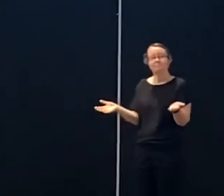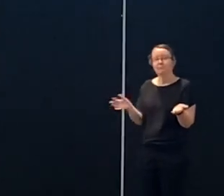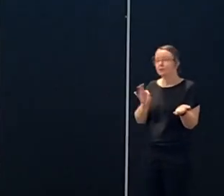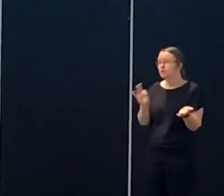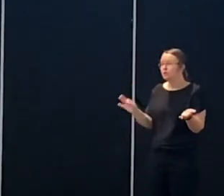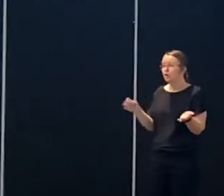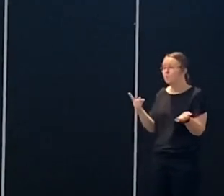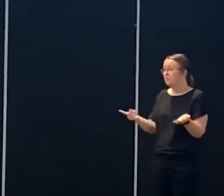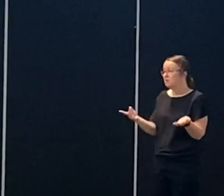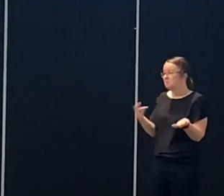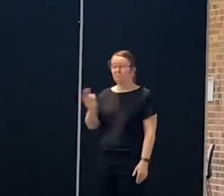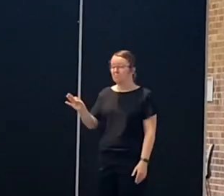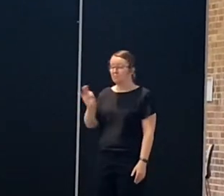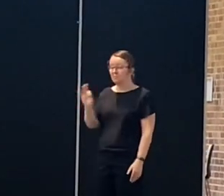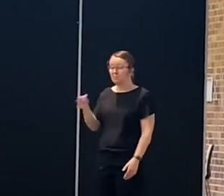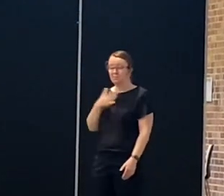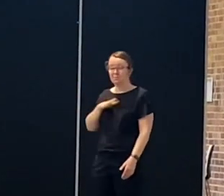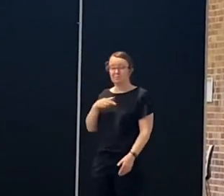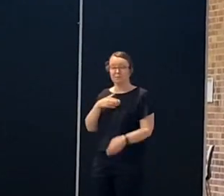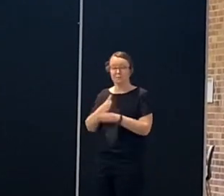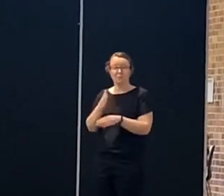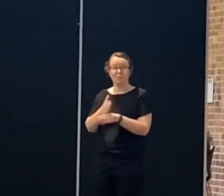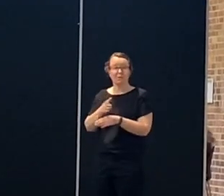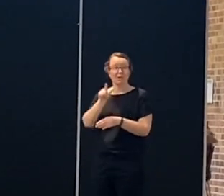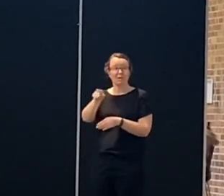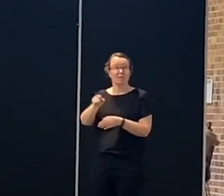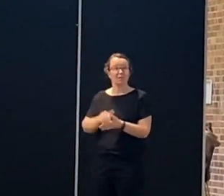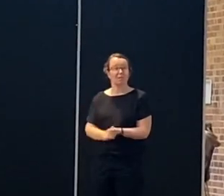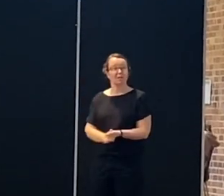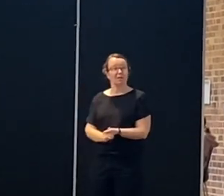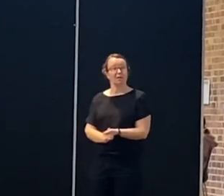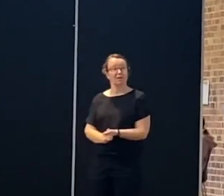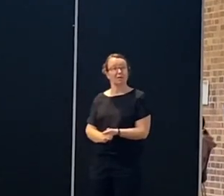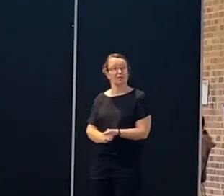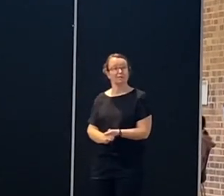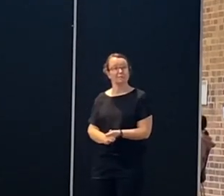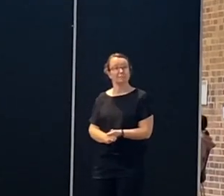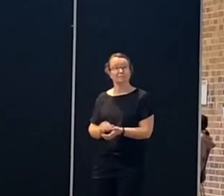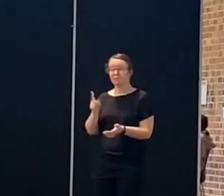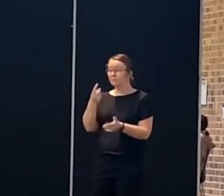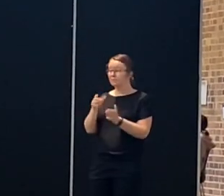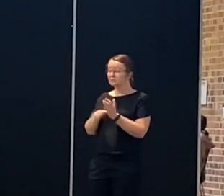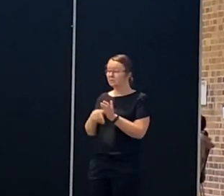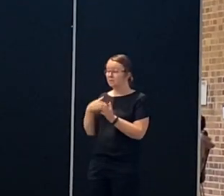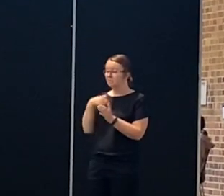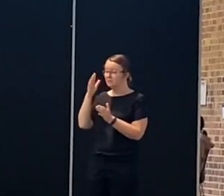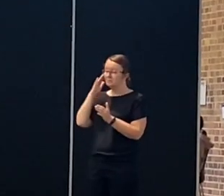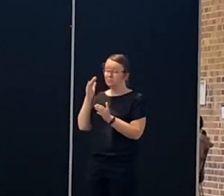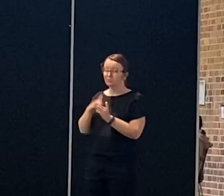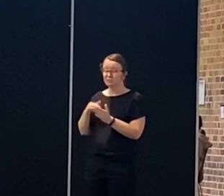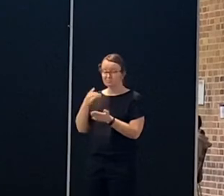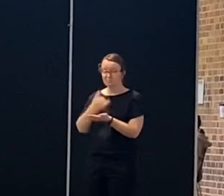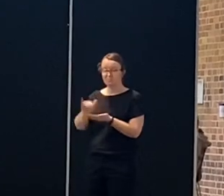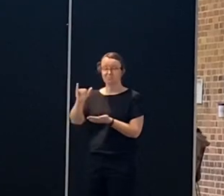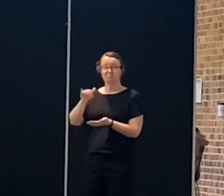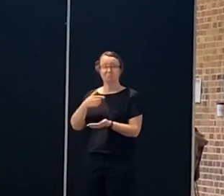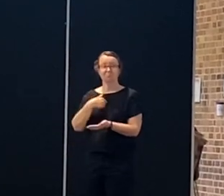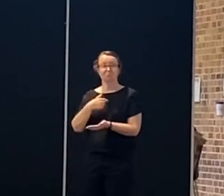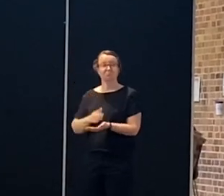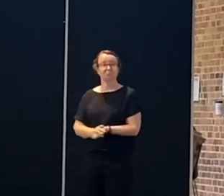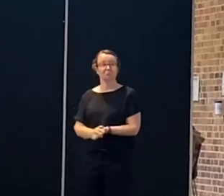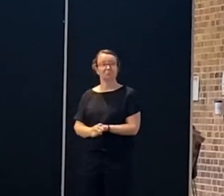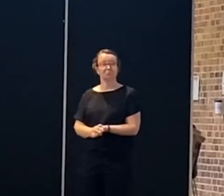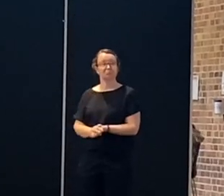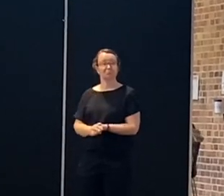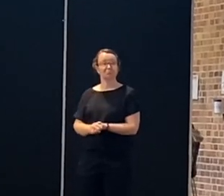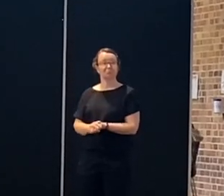Nobody cared. And for the first time, I experienced professional rejection, and this giant inflatable